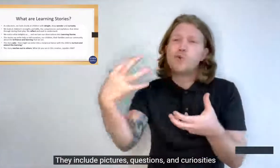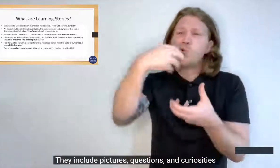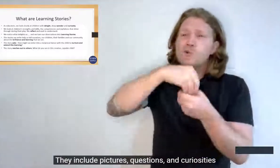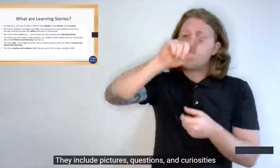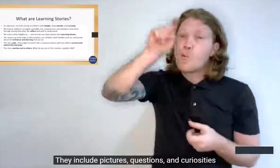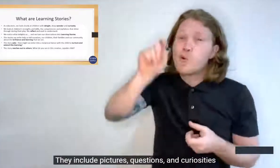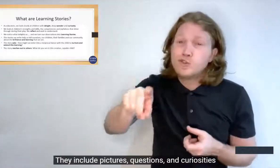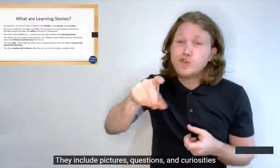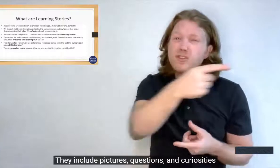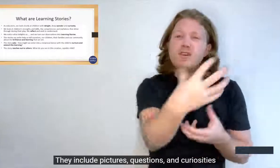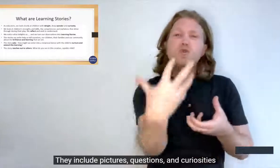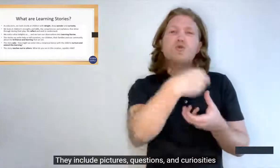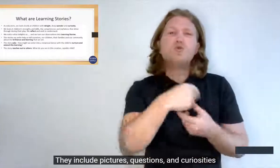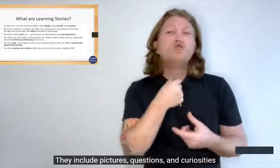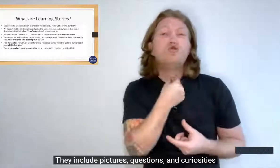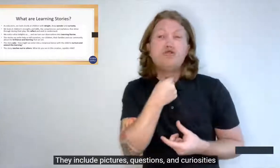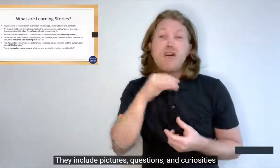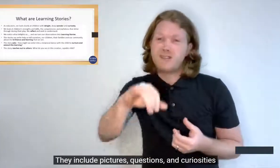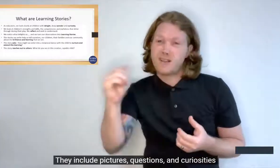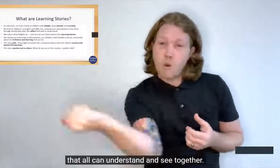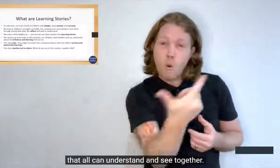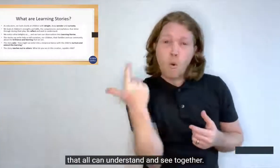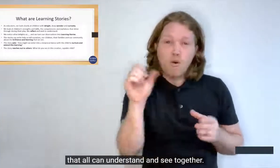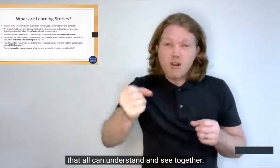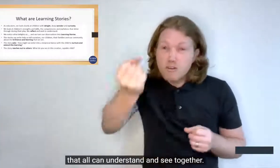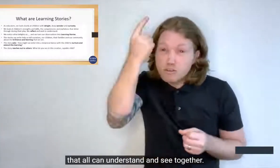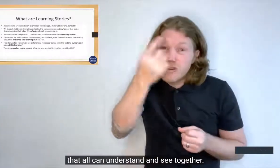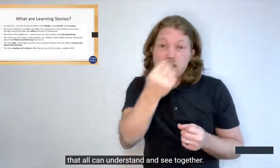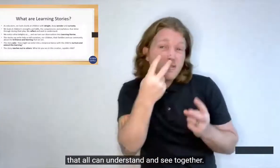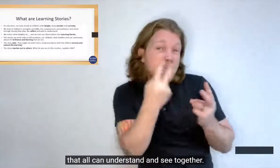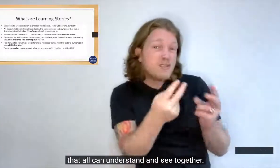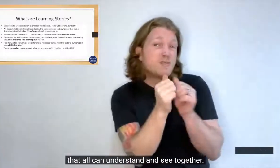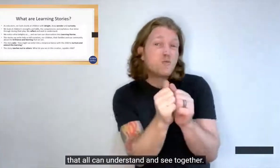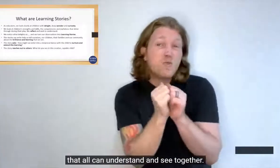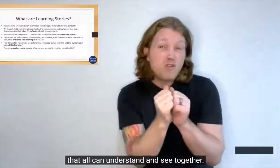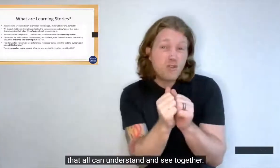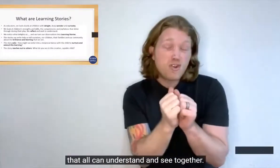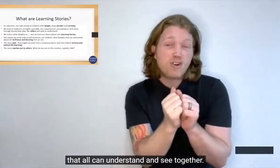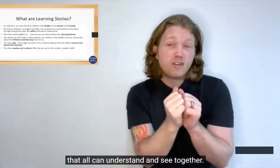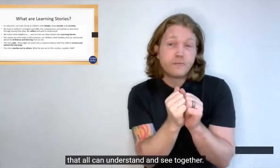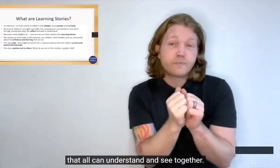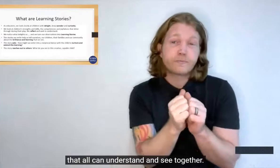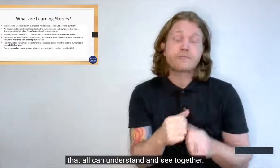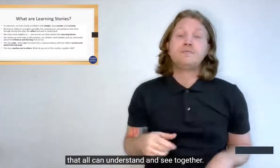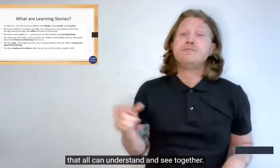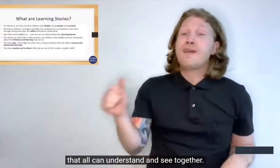include pictures, questions, and curiosities that we can all see and understand together.